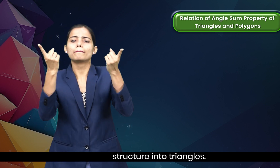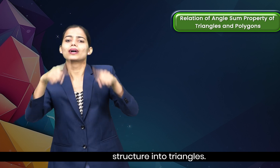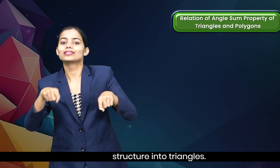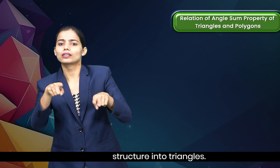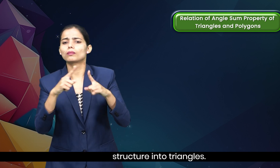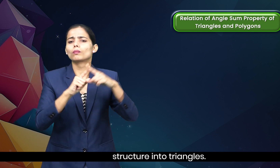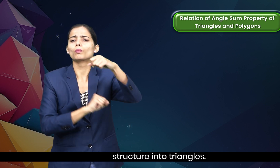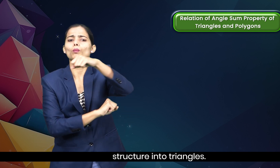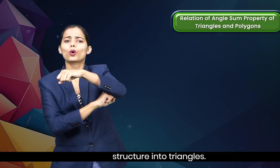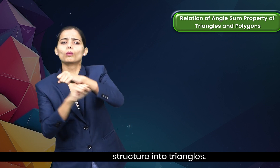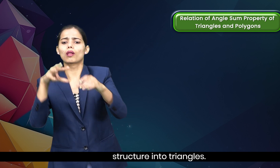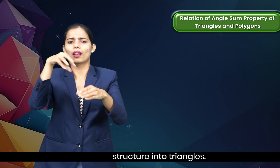triangles.